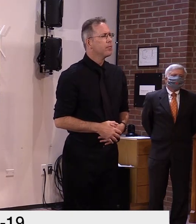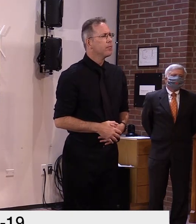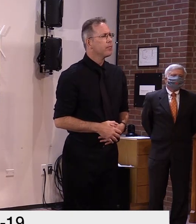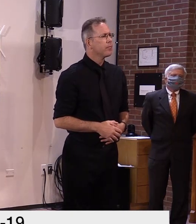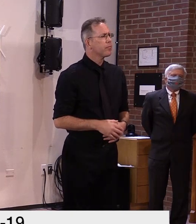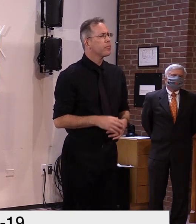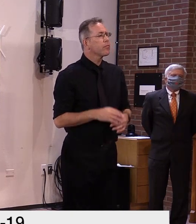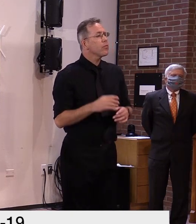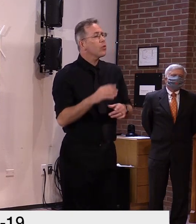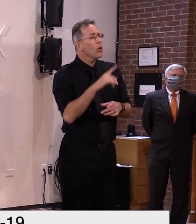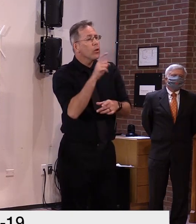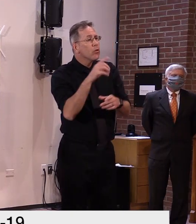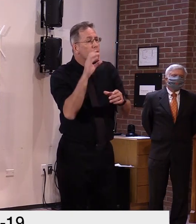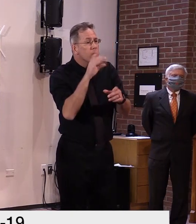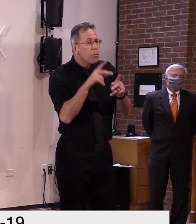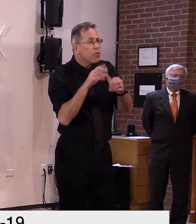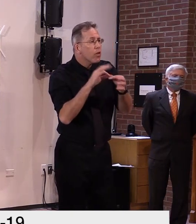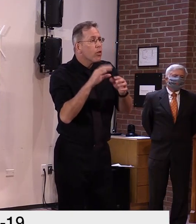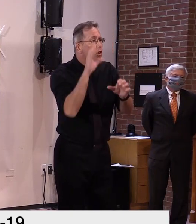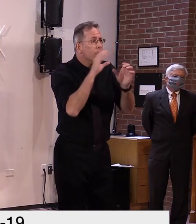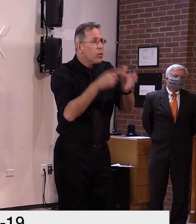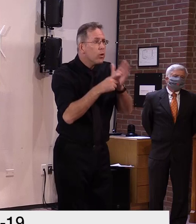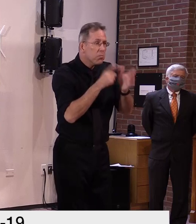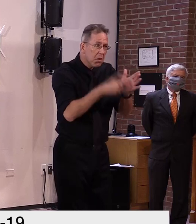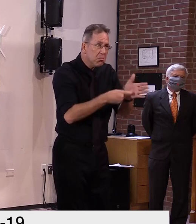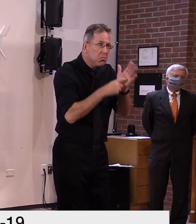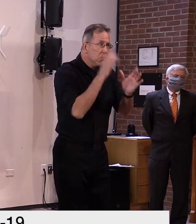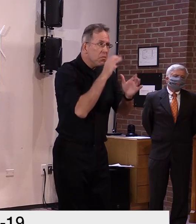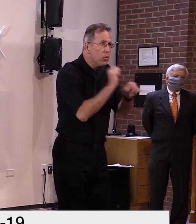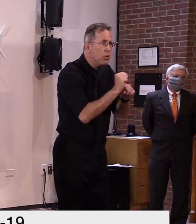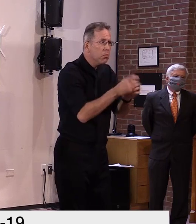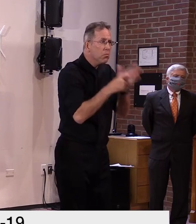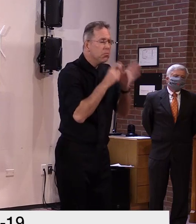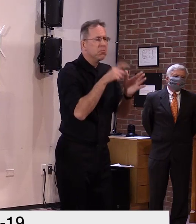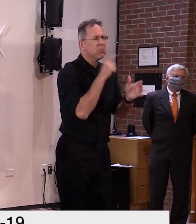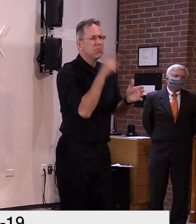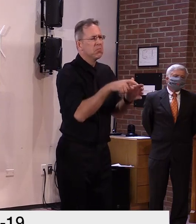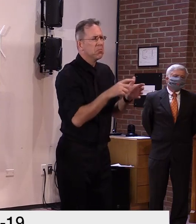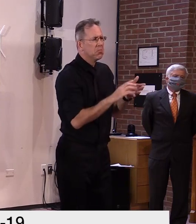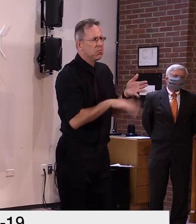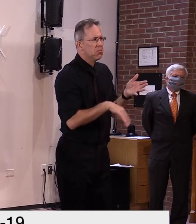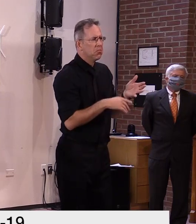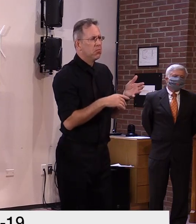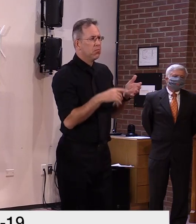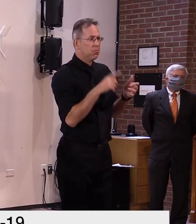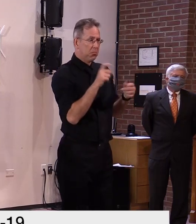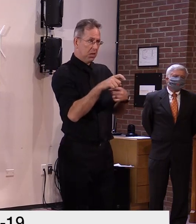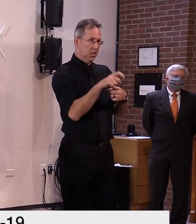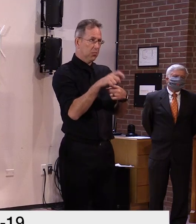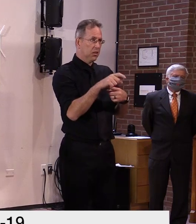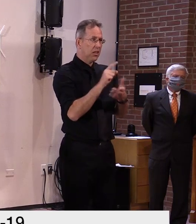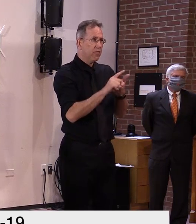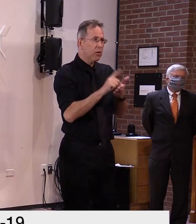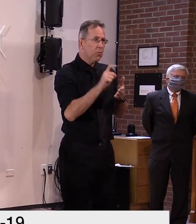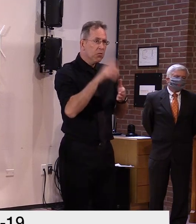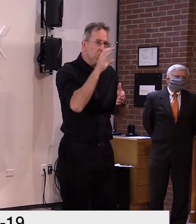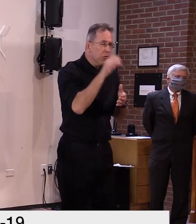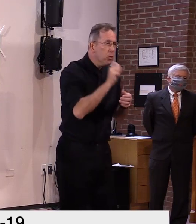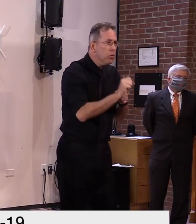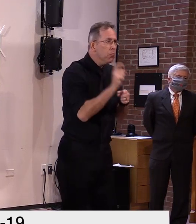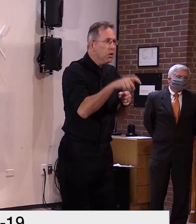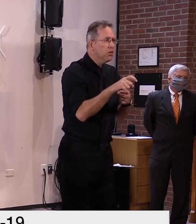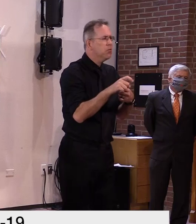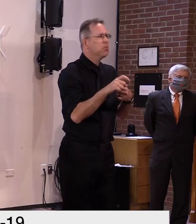no formal directive called work search that people have to conduct each week as they did prior to the